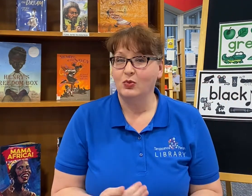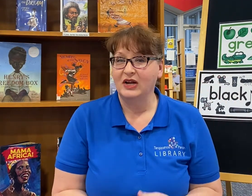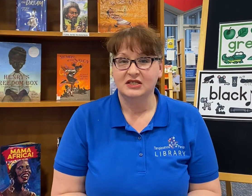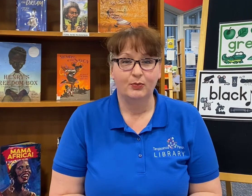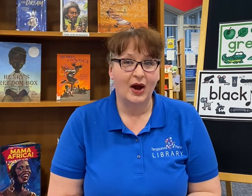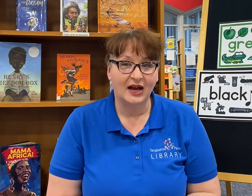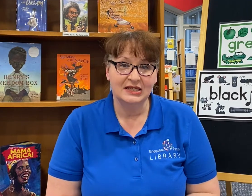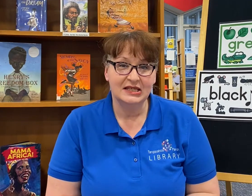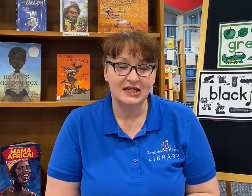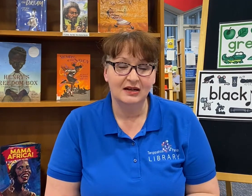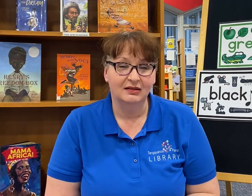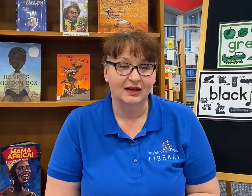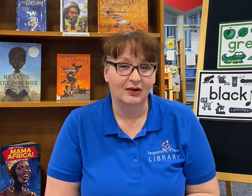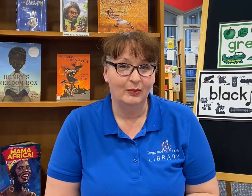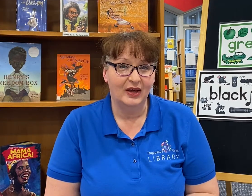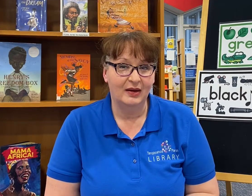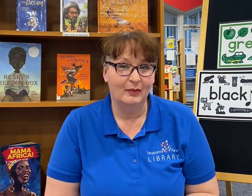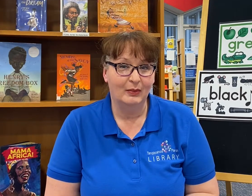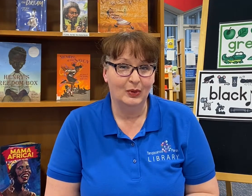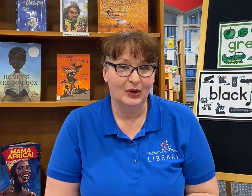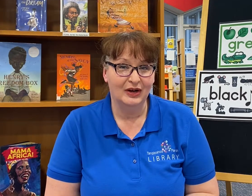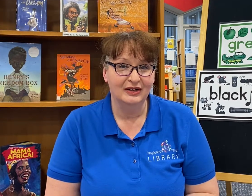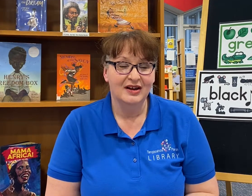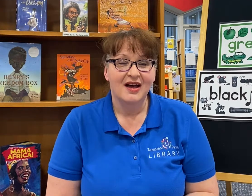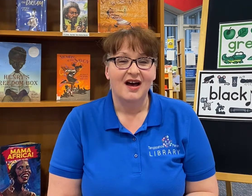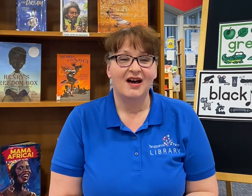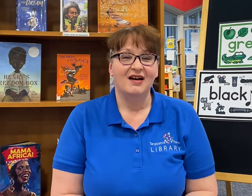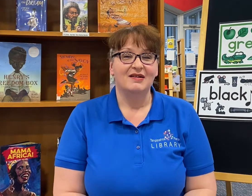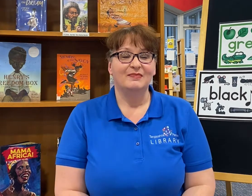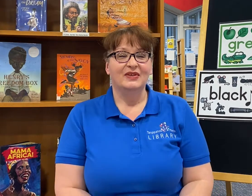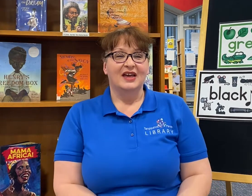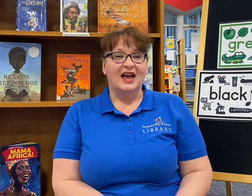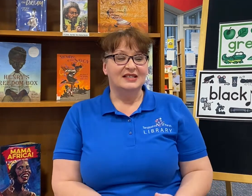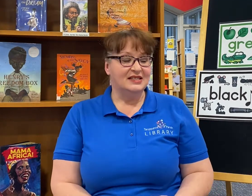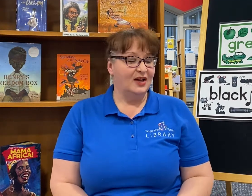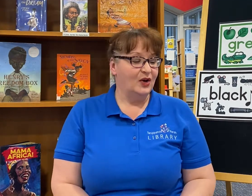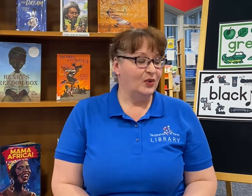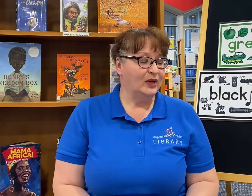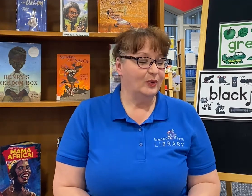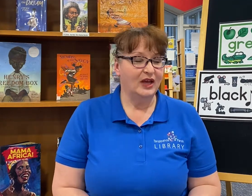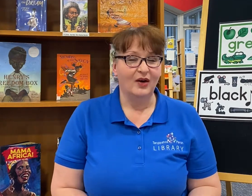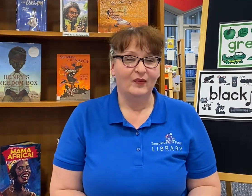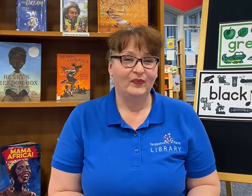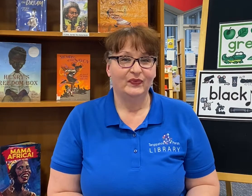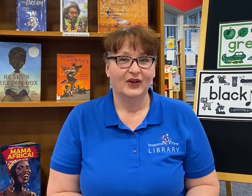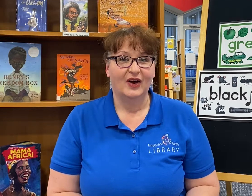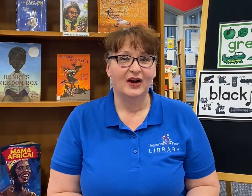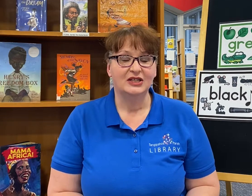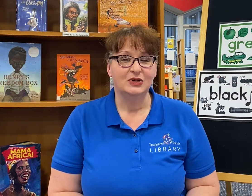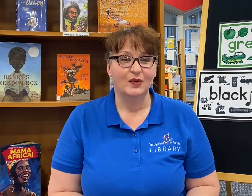us to practice it a little bit more. And so here we go. All right, do you remember